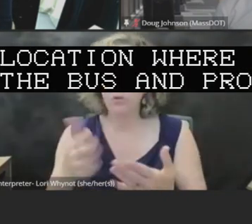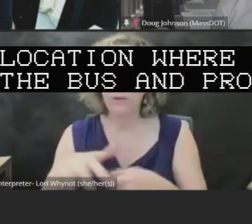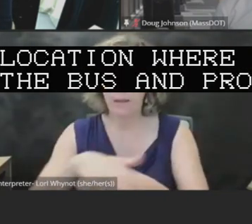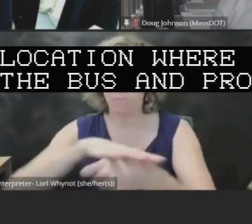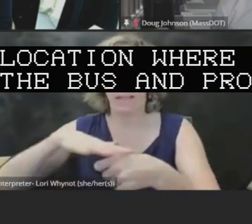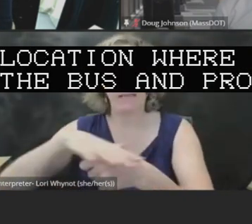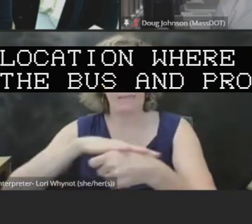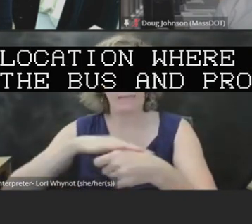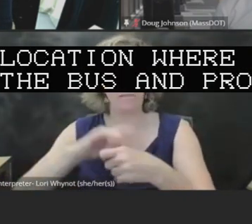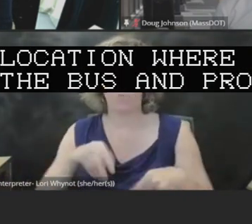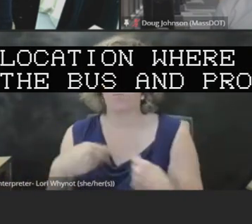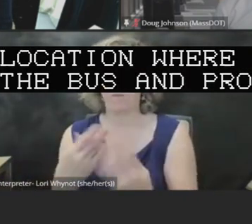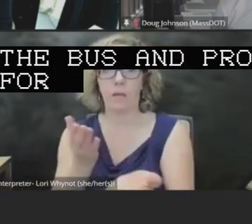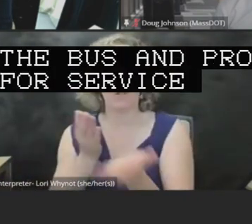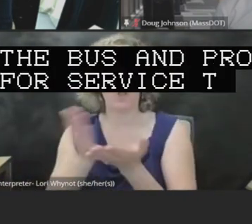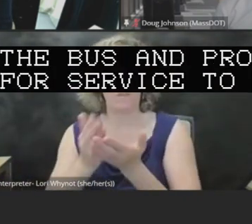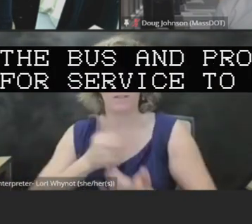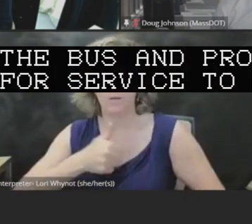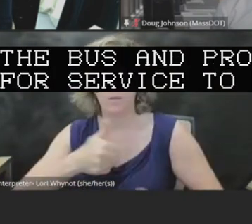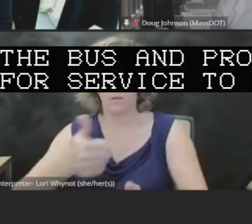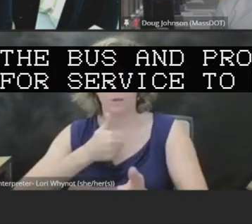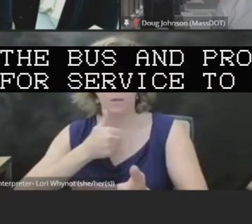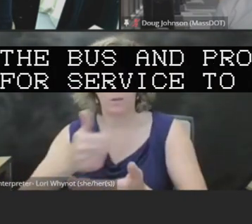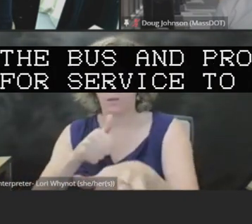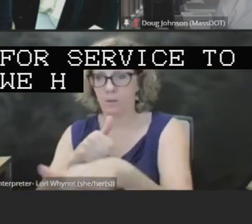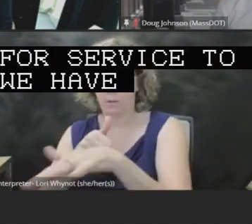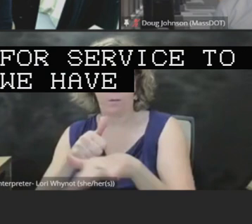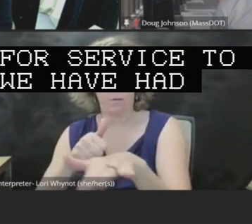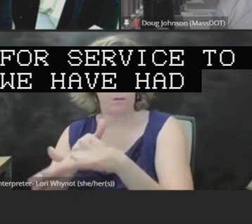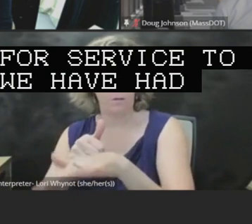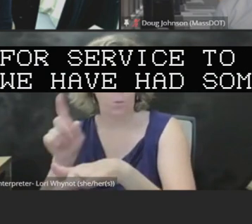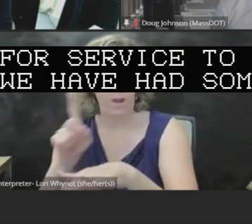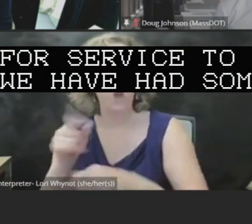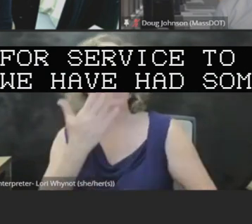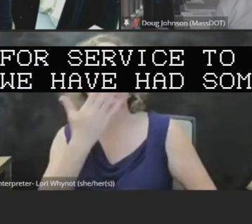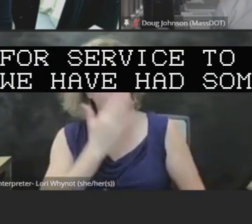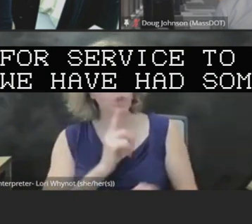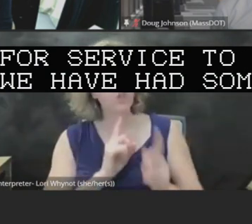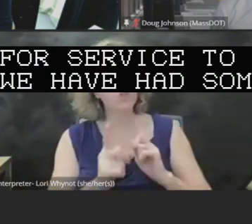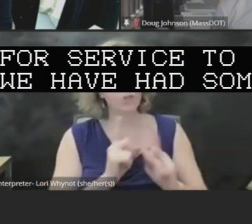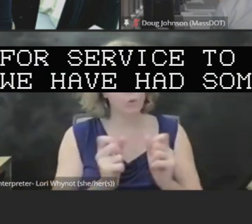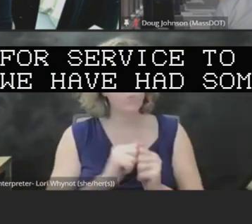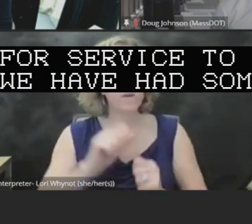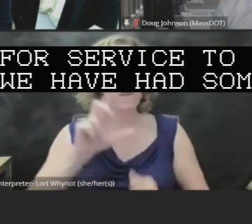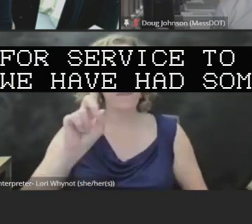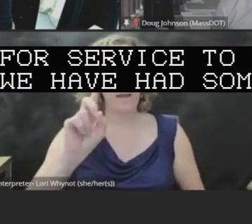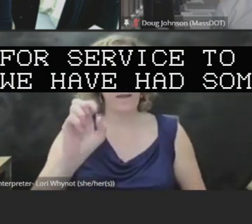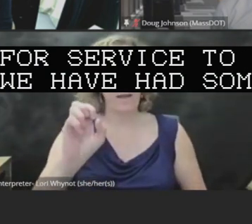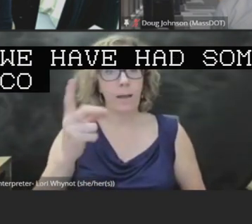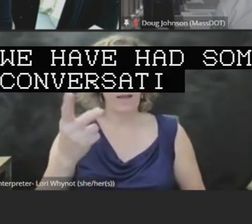service to be. And we've had some good conversations with Dedham, with Legacy Place.